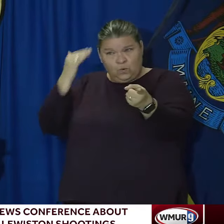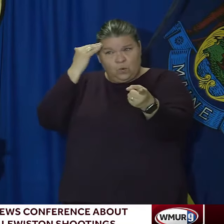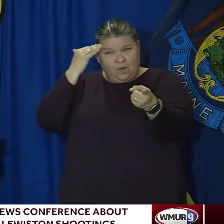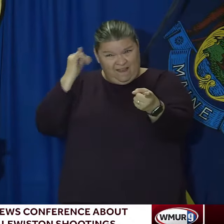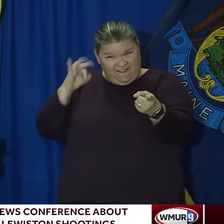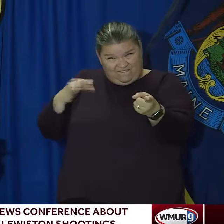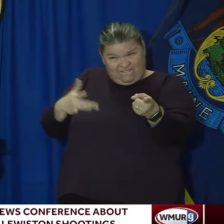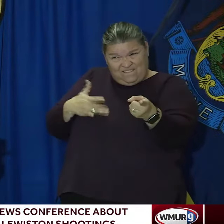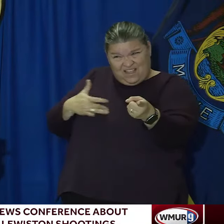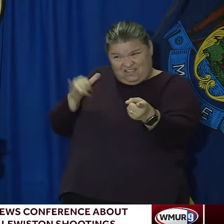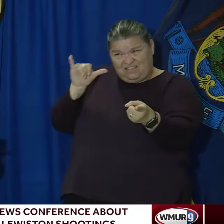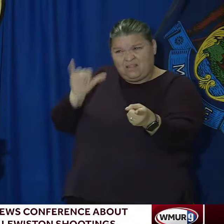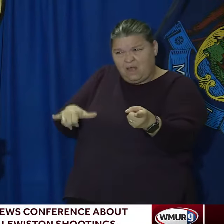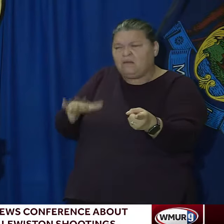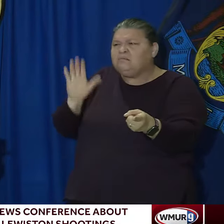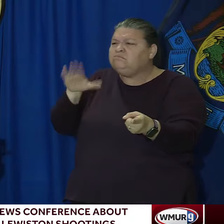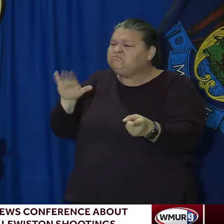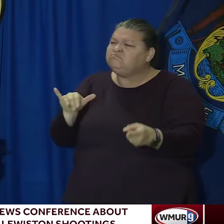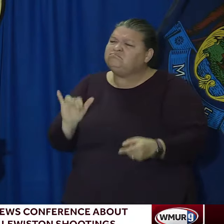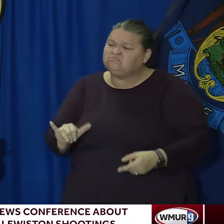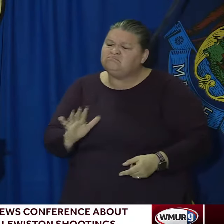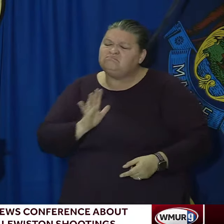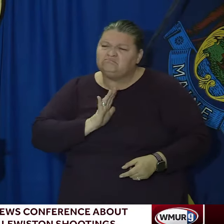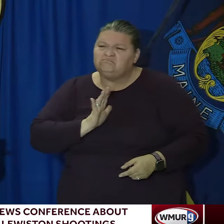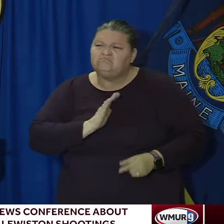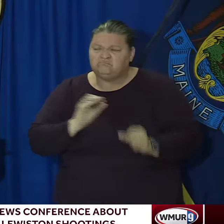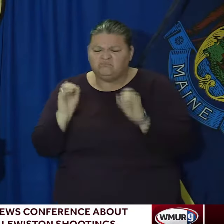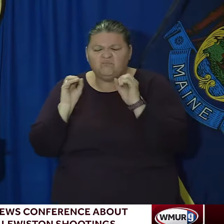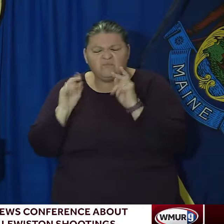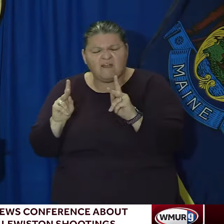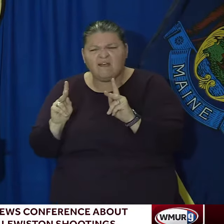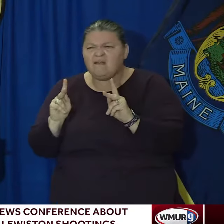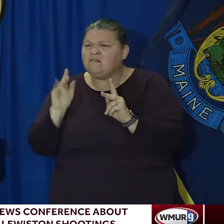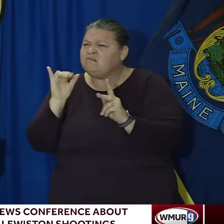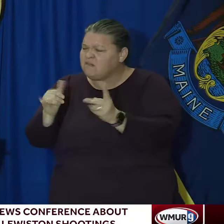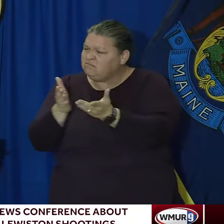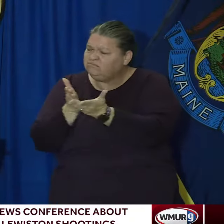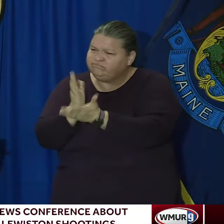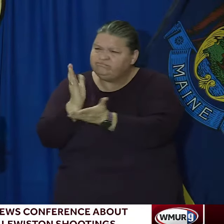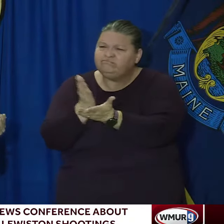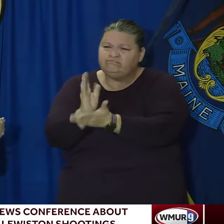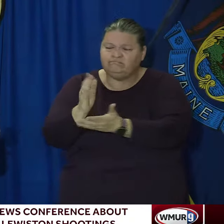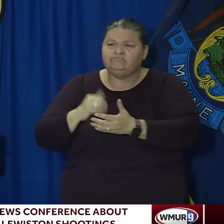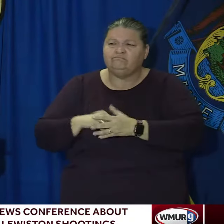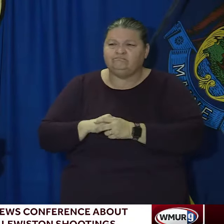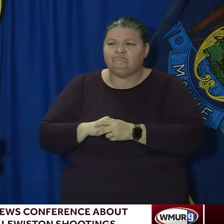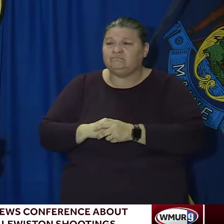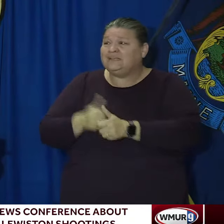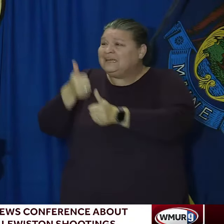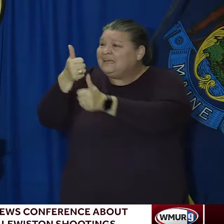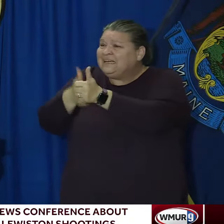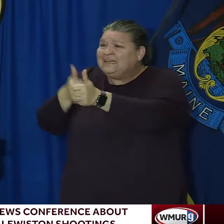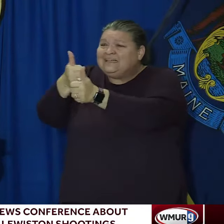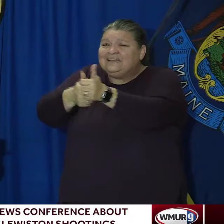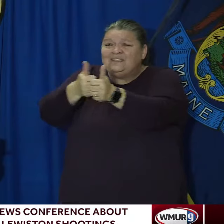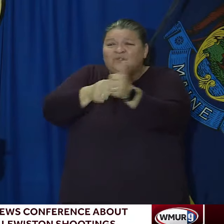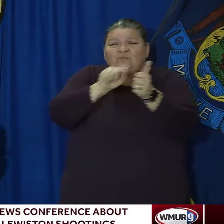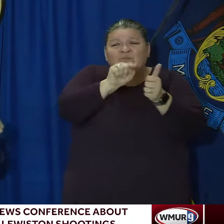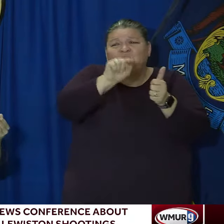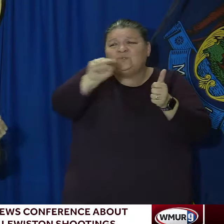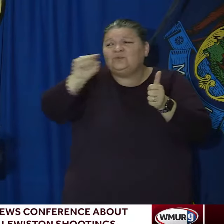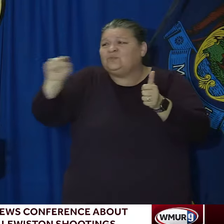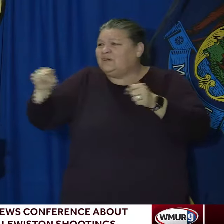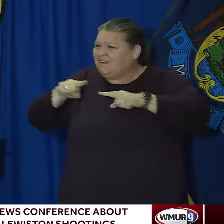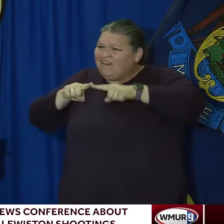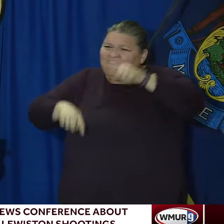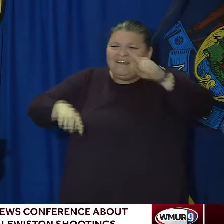it's okay. It's okay. Each of us feels differently. Each person